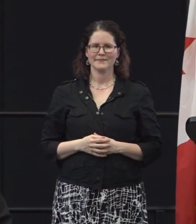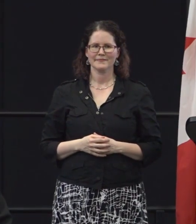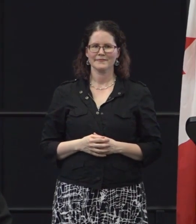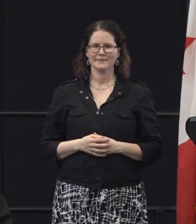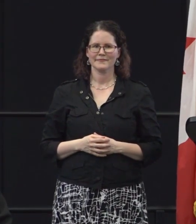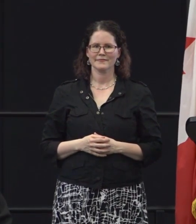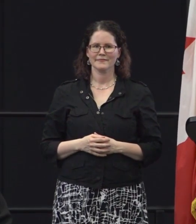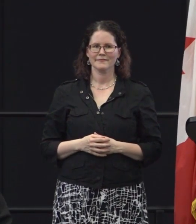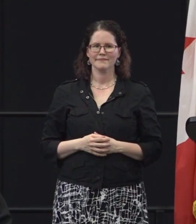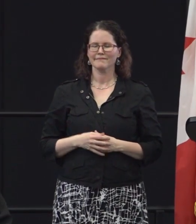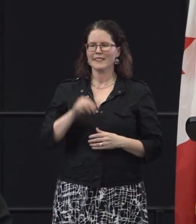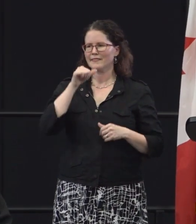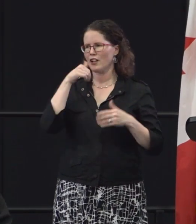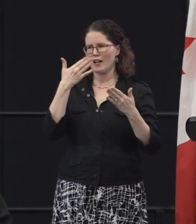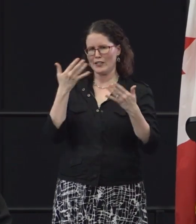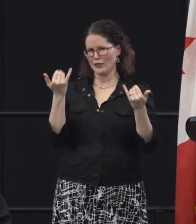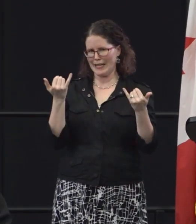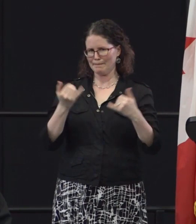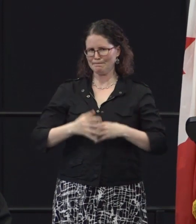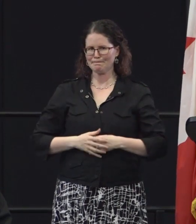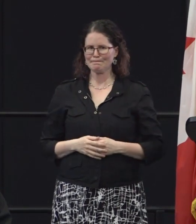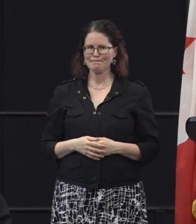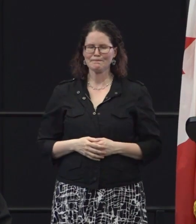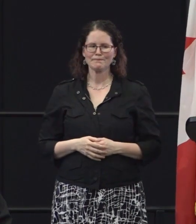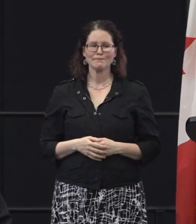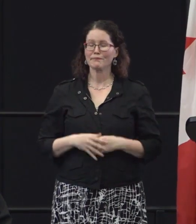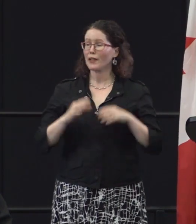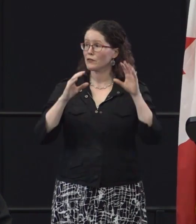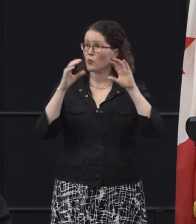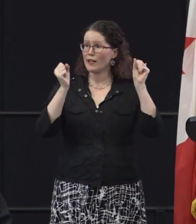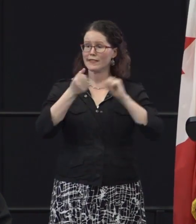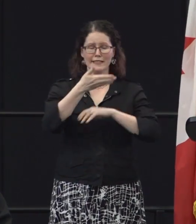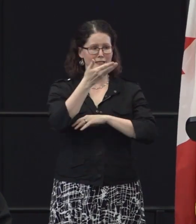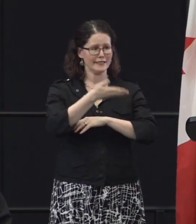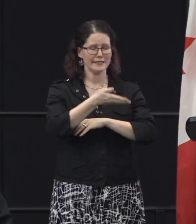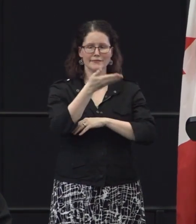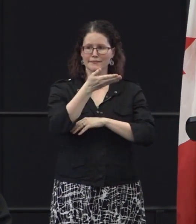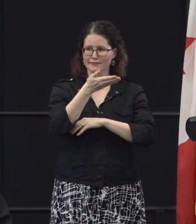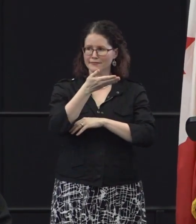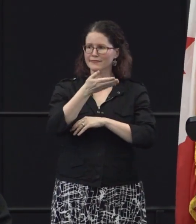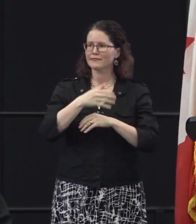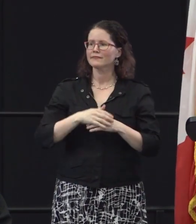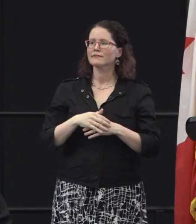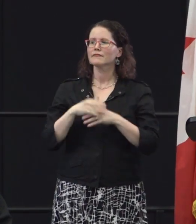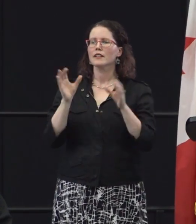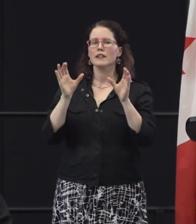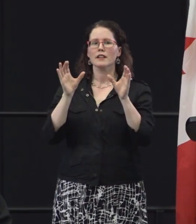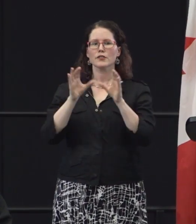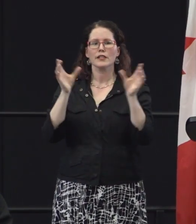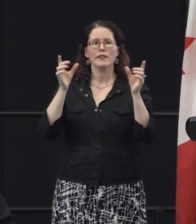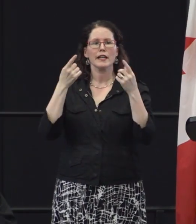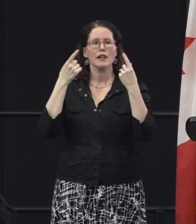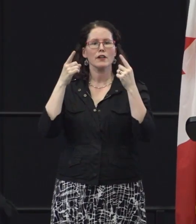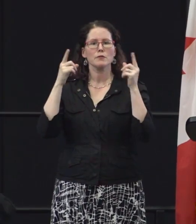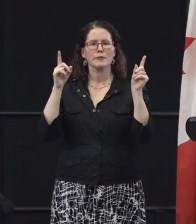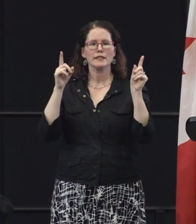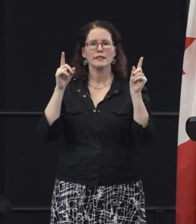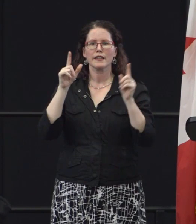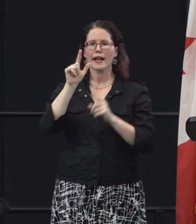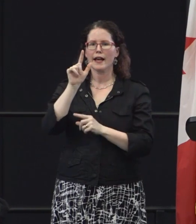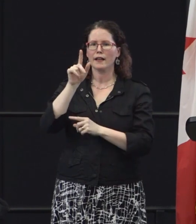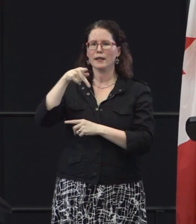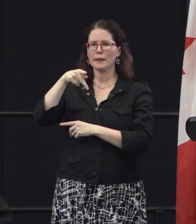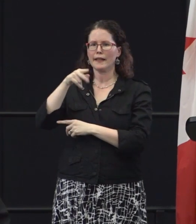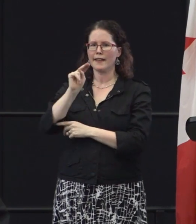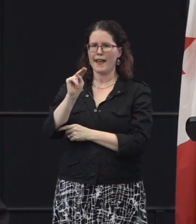She is unable to join us today. Mr. President, the candidates for the Certificate of Accomplishment,